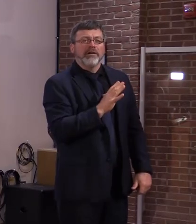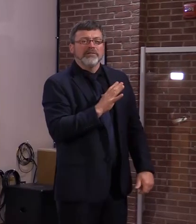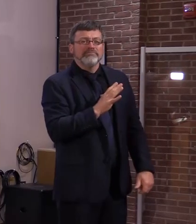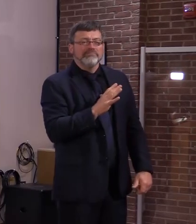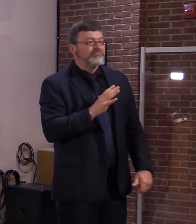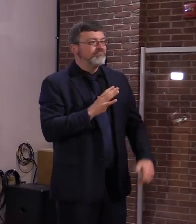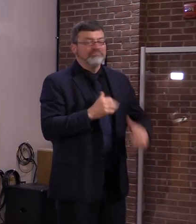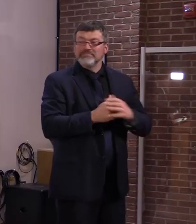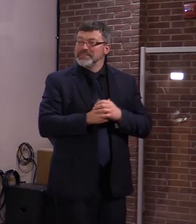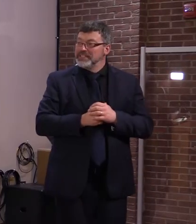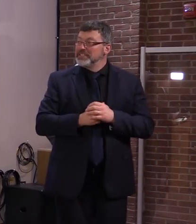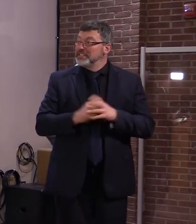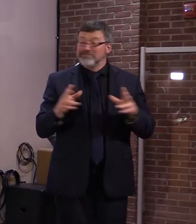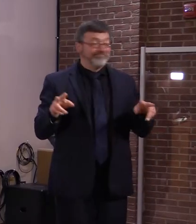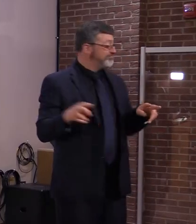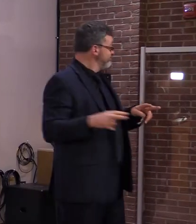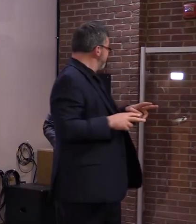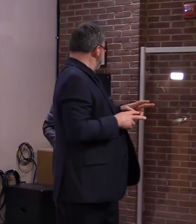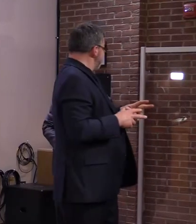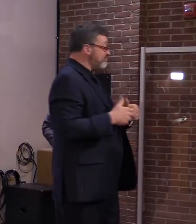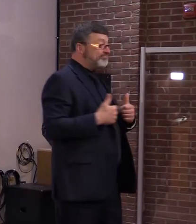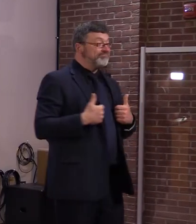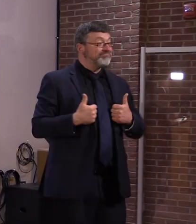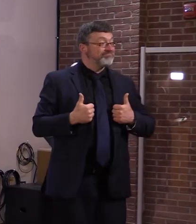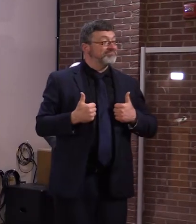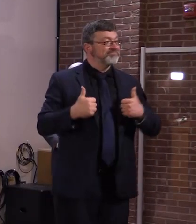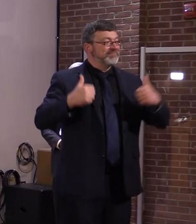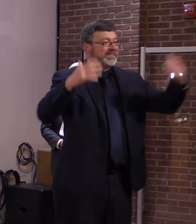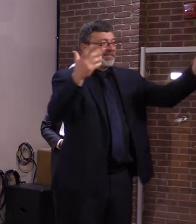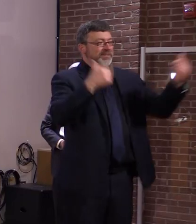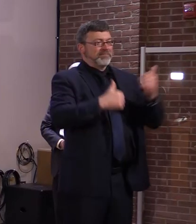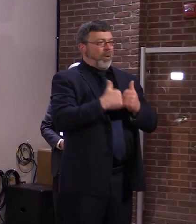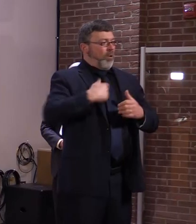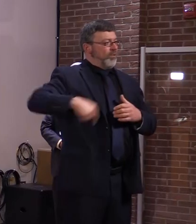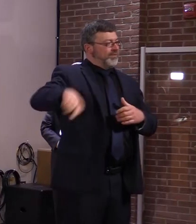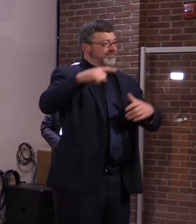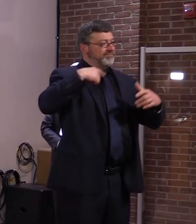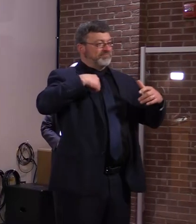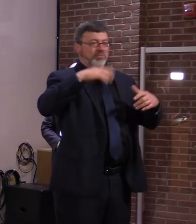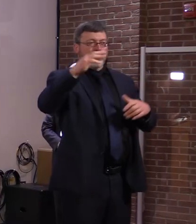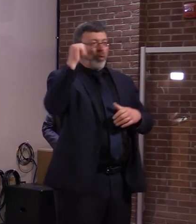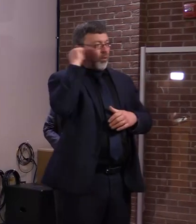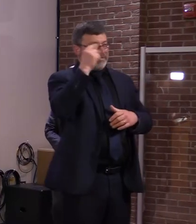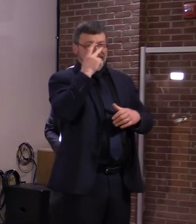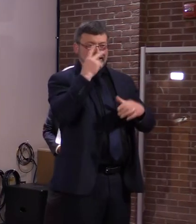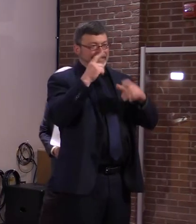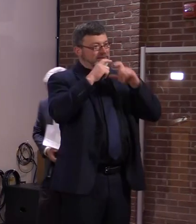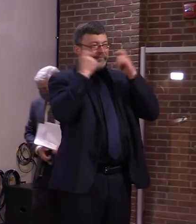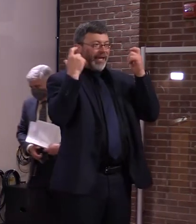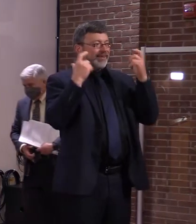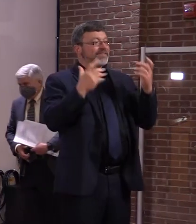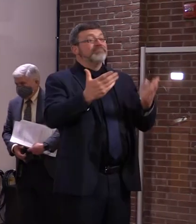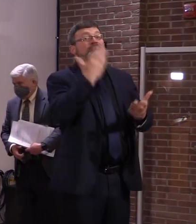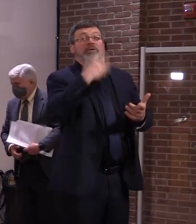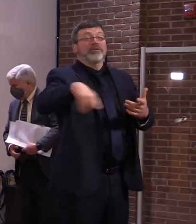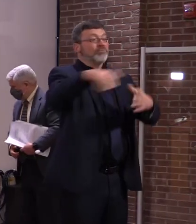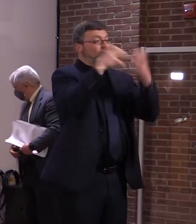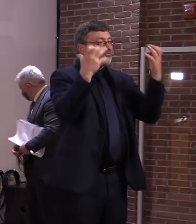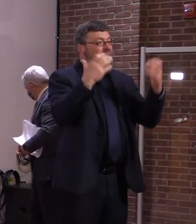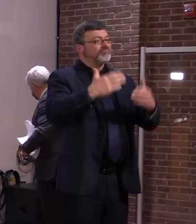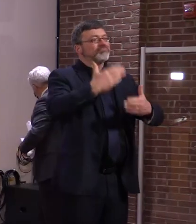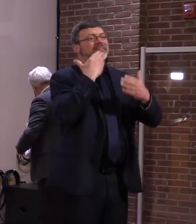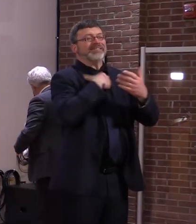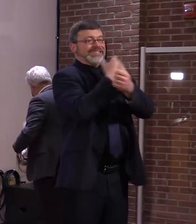on the come to the podium, so you can expect that on Tuesday. Thank you very much. Have a good and safe